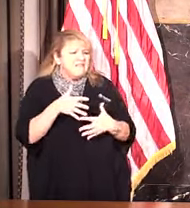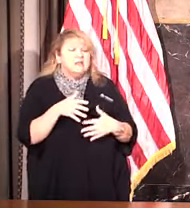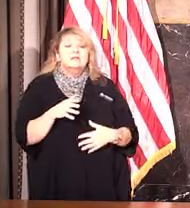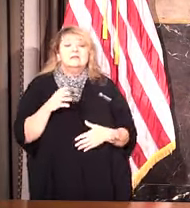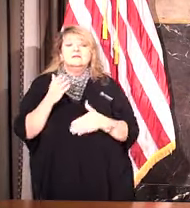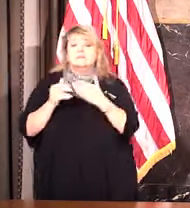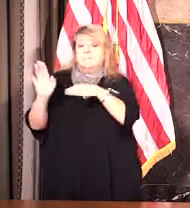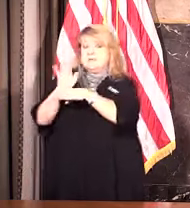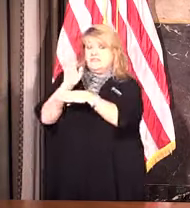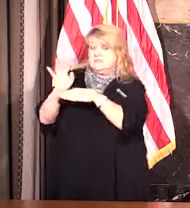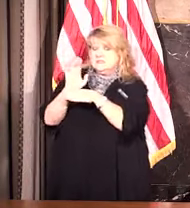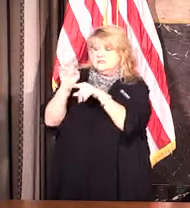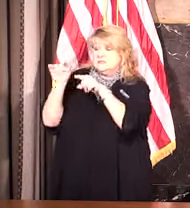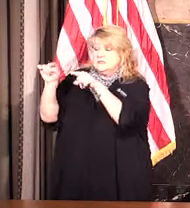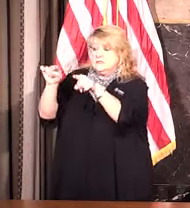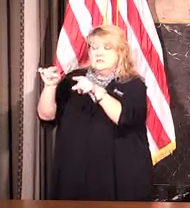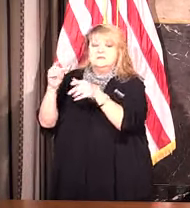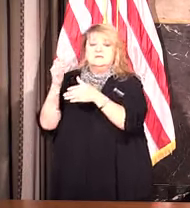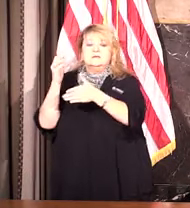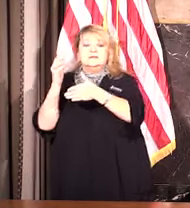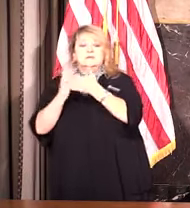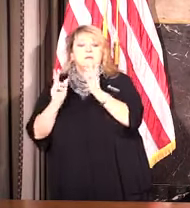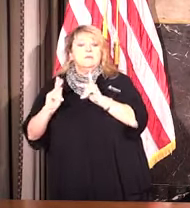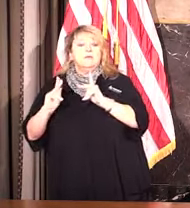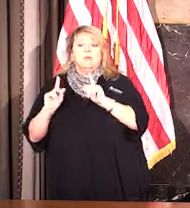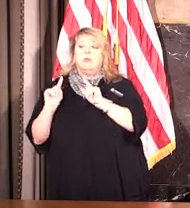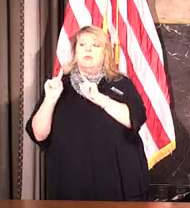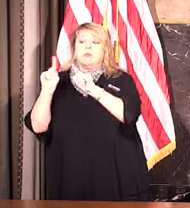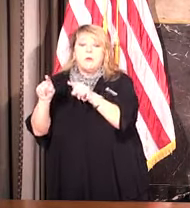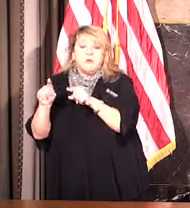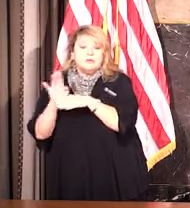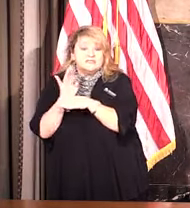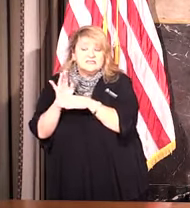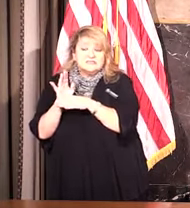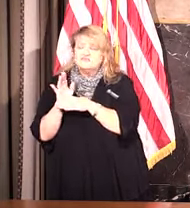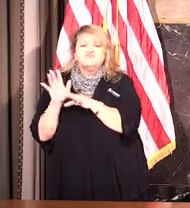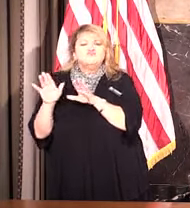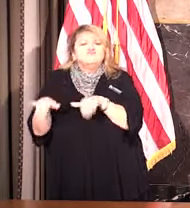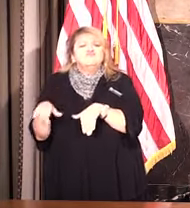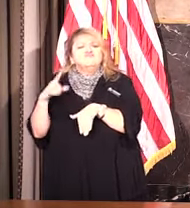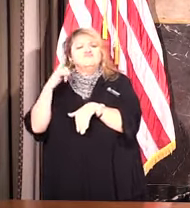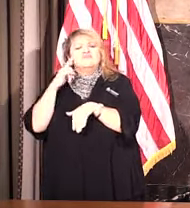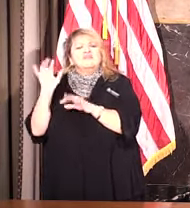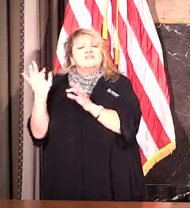to the restrictions that were in place.